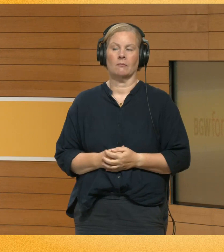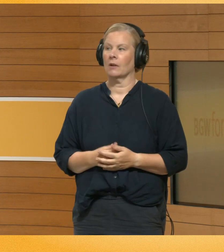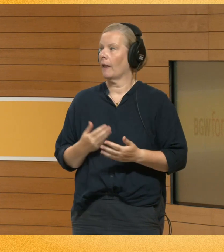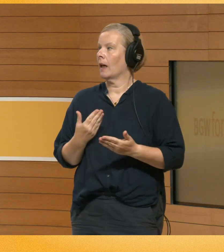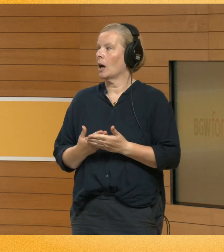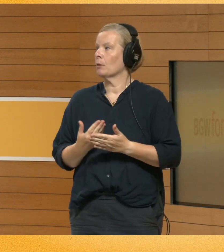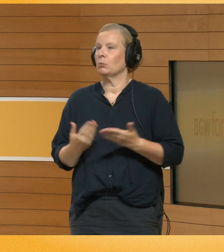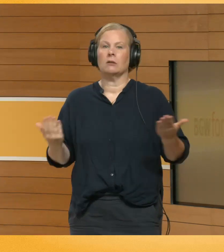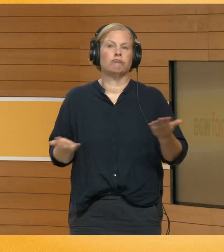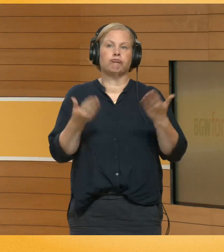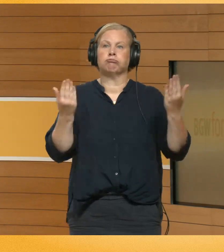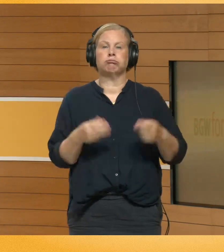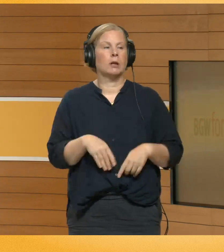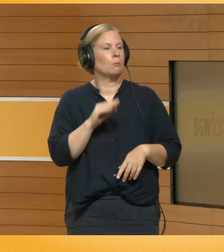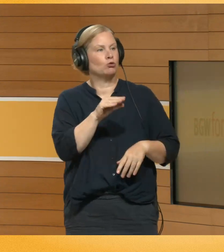of